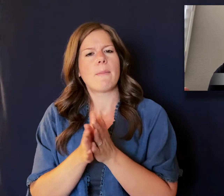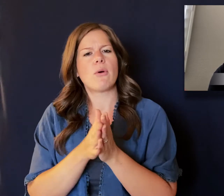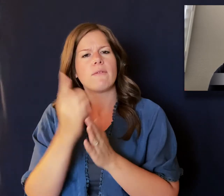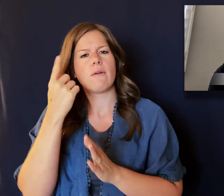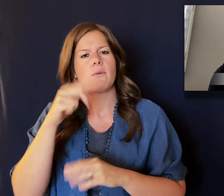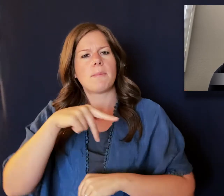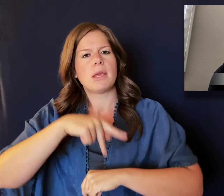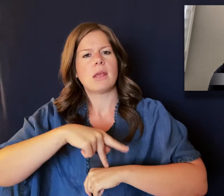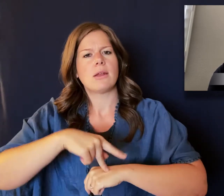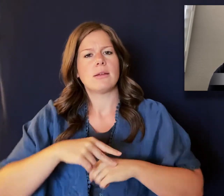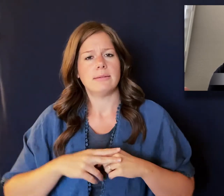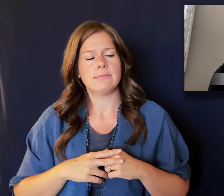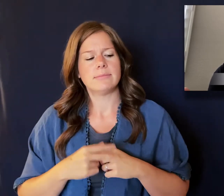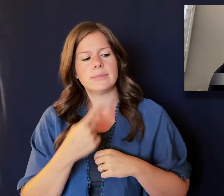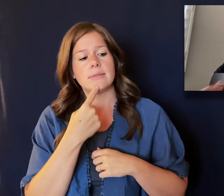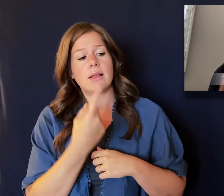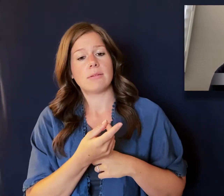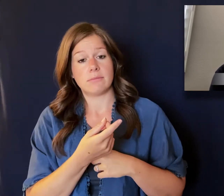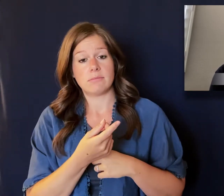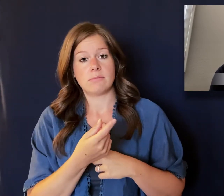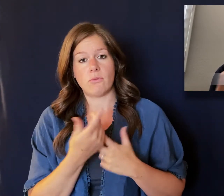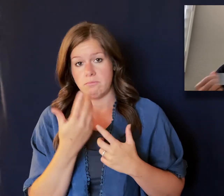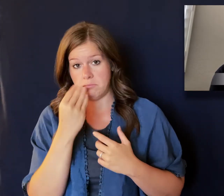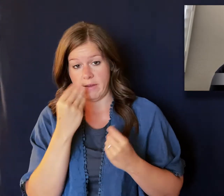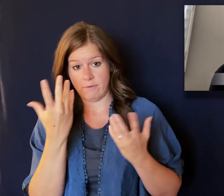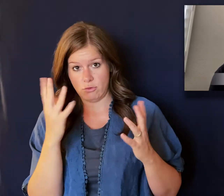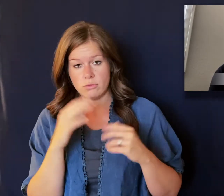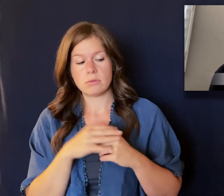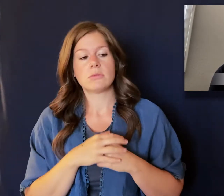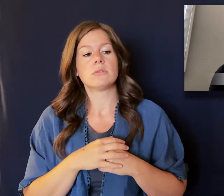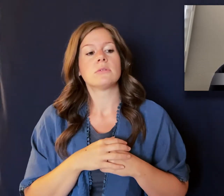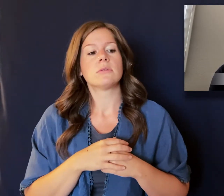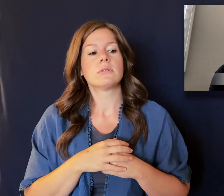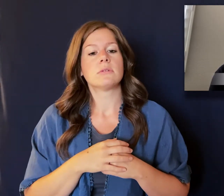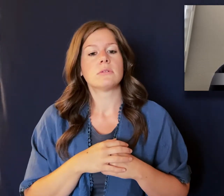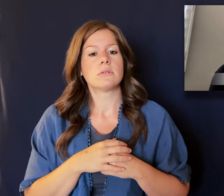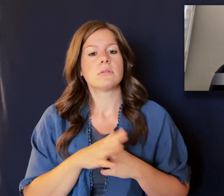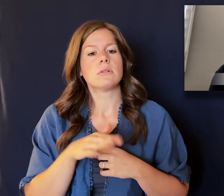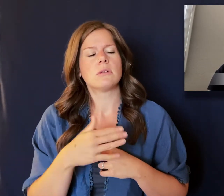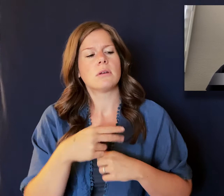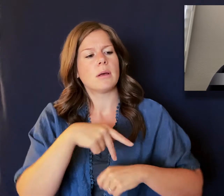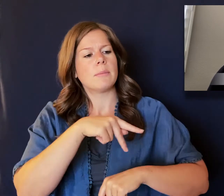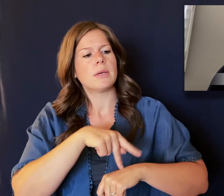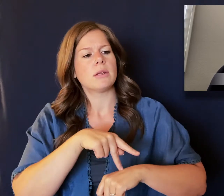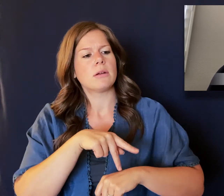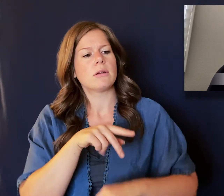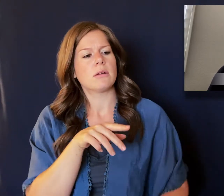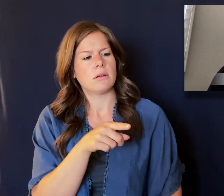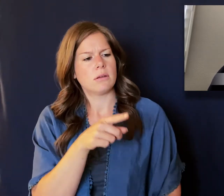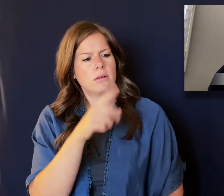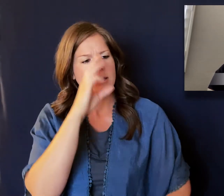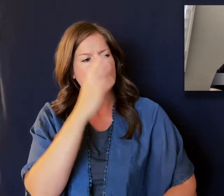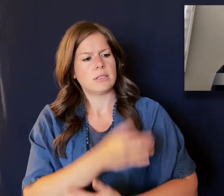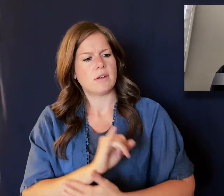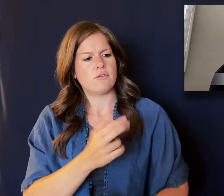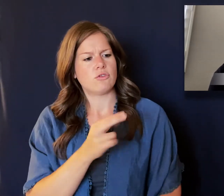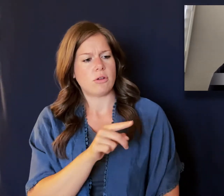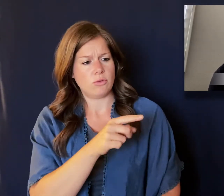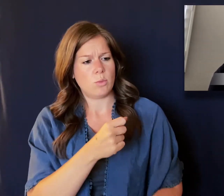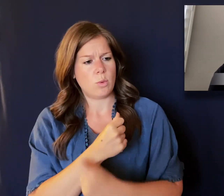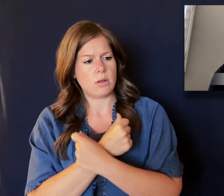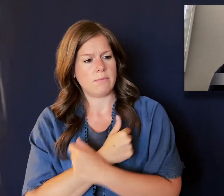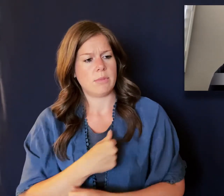Peter. He says, so when they had finished breakfast, Jesus said to Simon Peter, Simon, son of John, do you love me more than